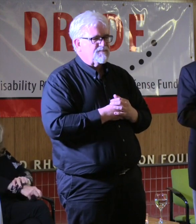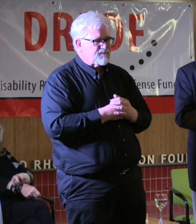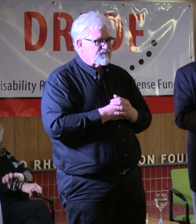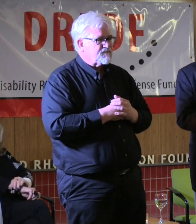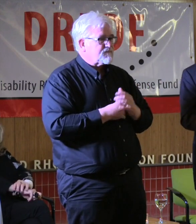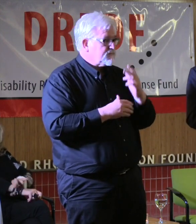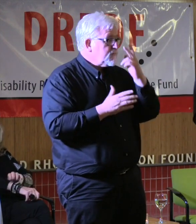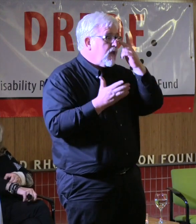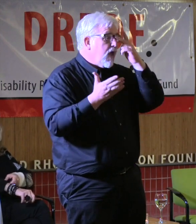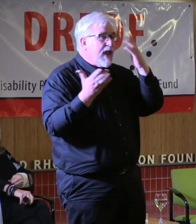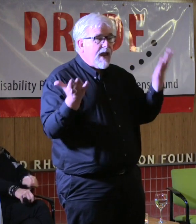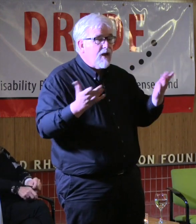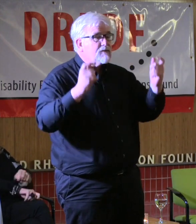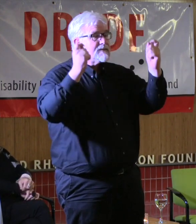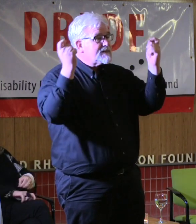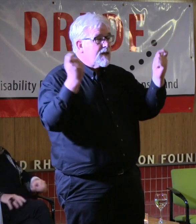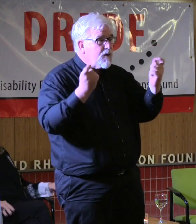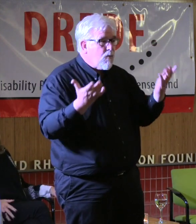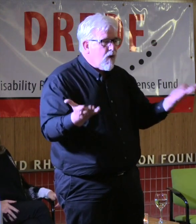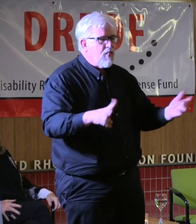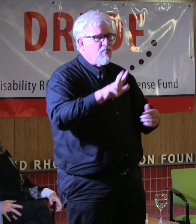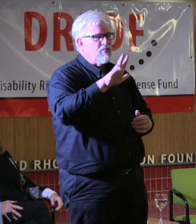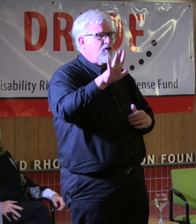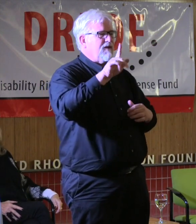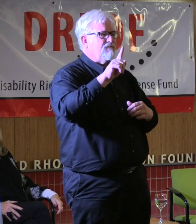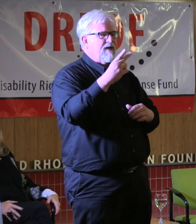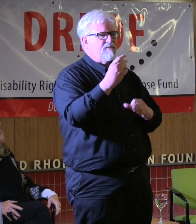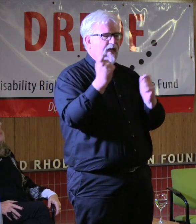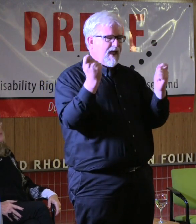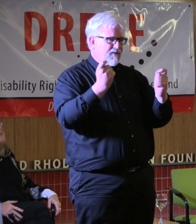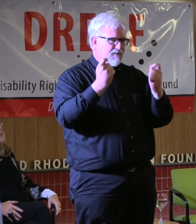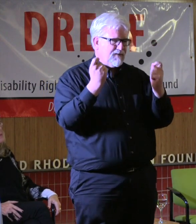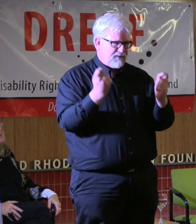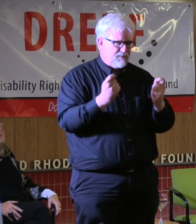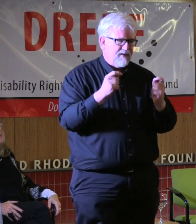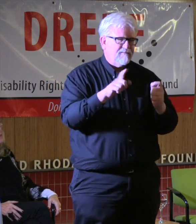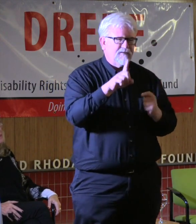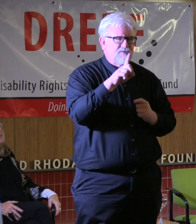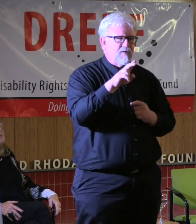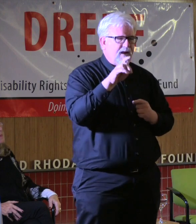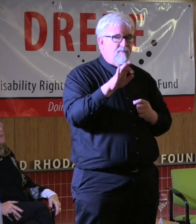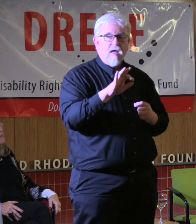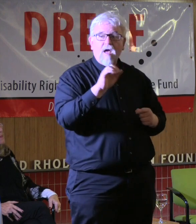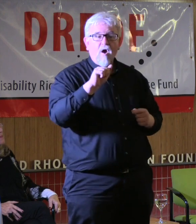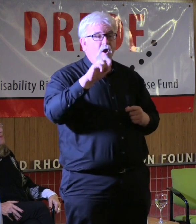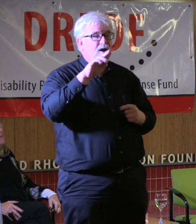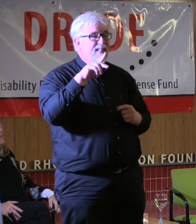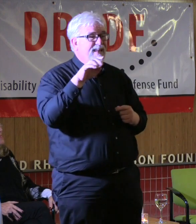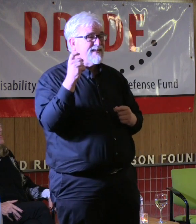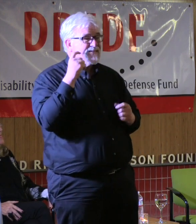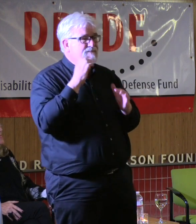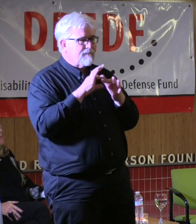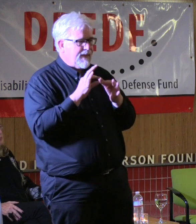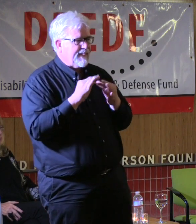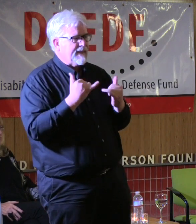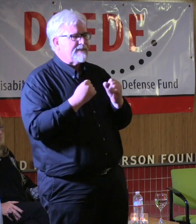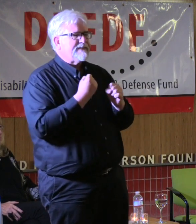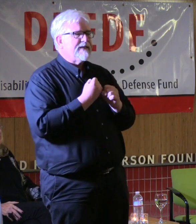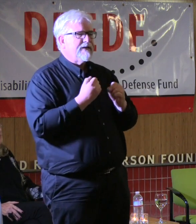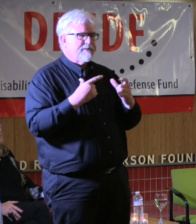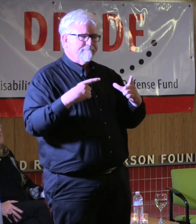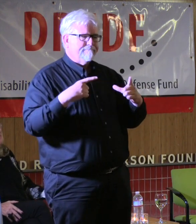So we're here to celebrate the 35th anniversary, and as Arlene mentioned, I am retiring this